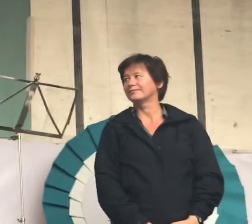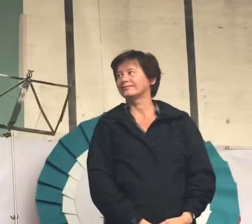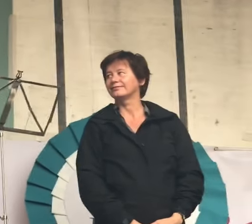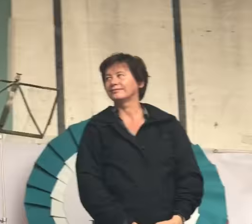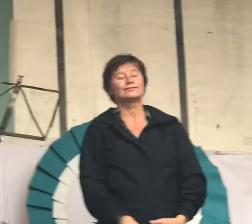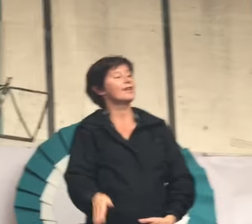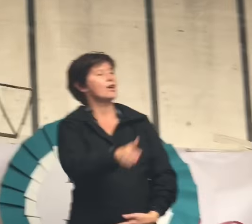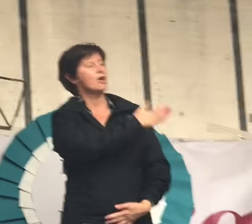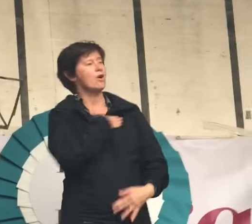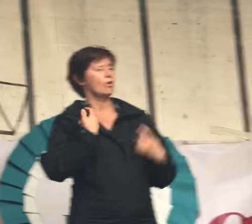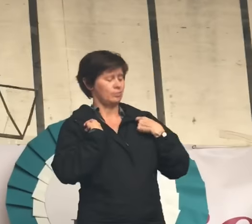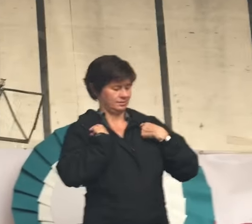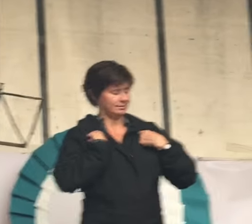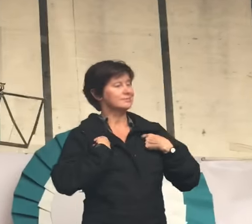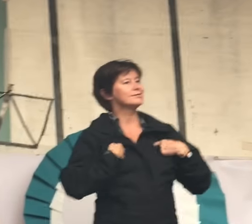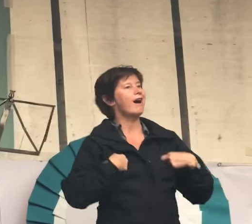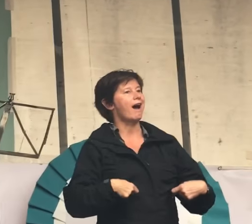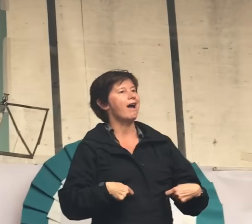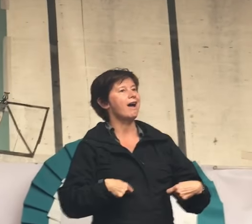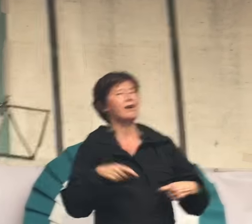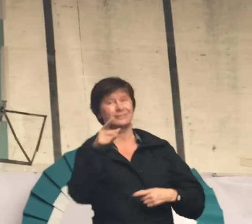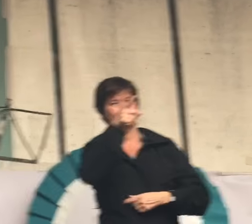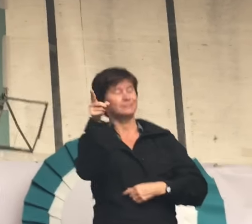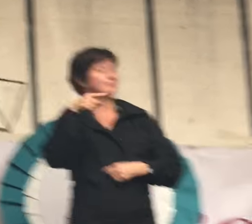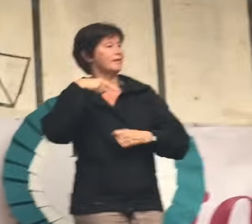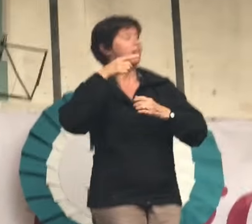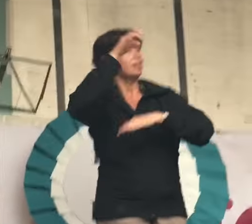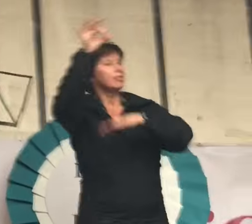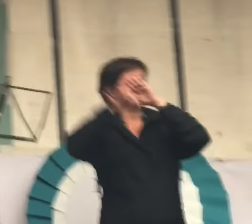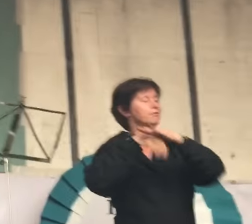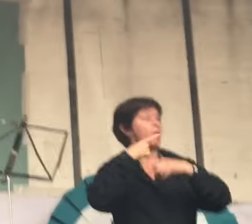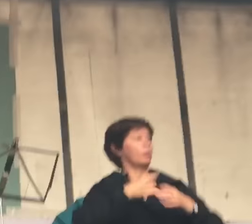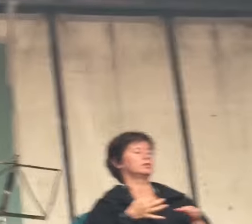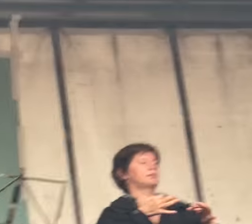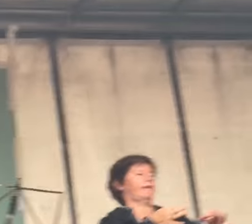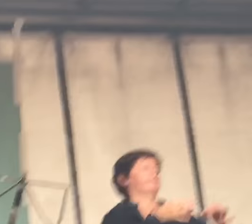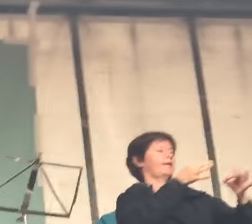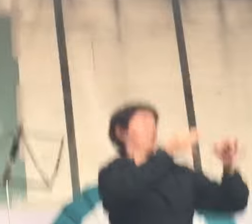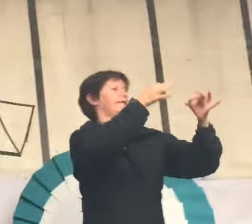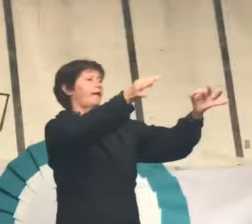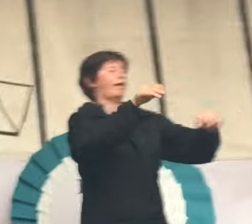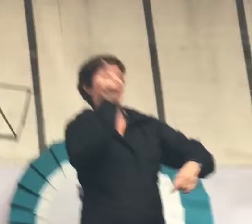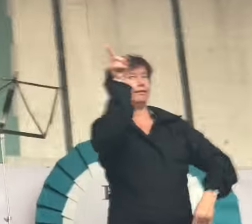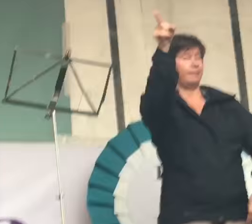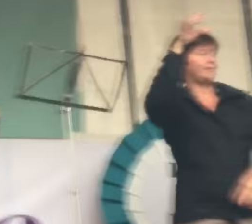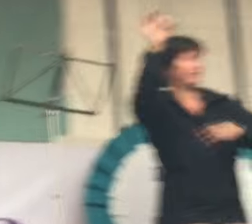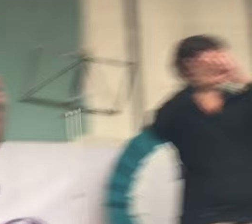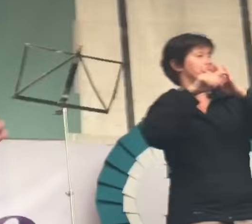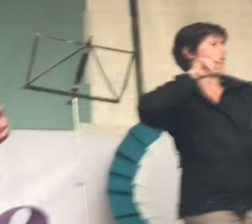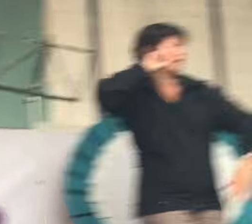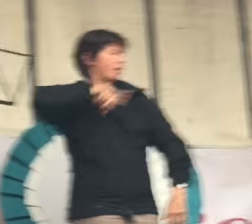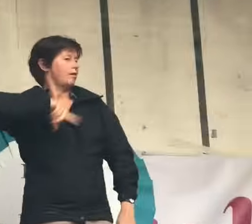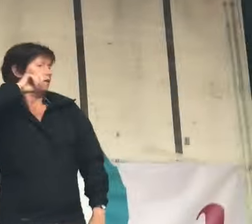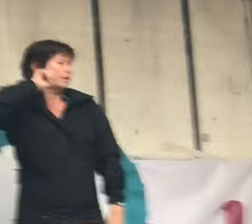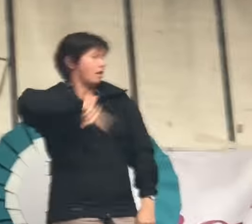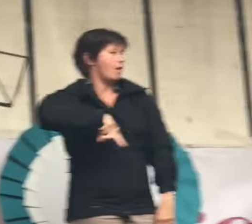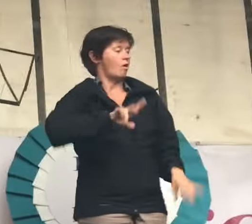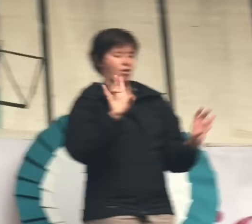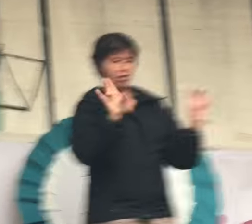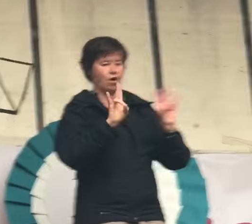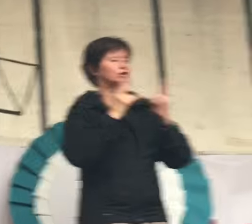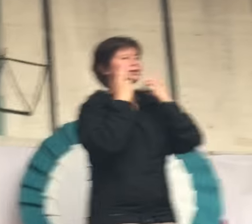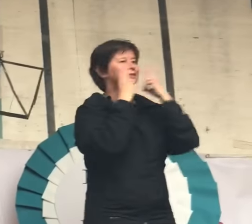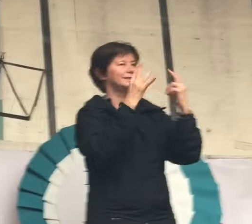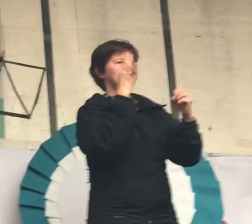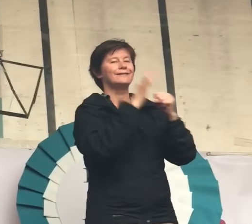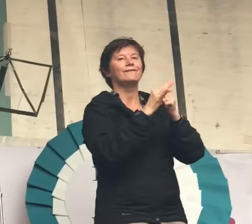Yeah! We're tired of the delay tactics of successive governments who bury their head in the sand and ignore the urgent need and desire for change.